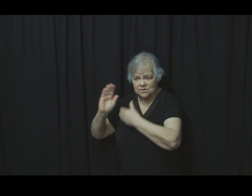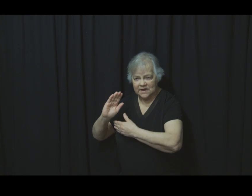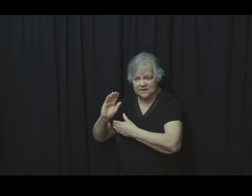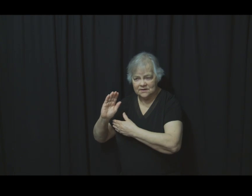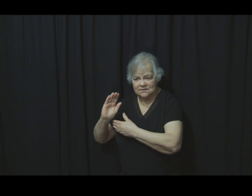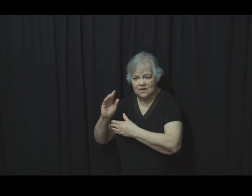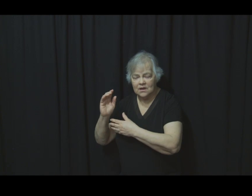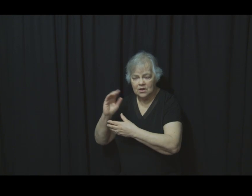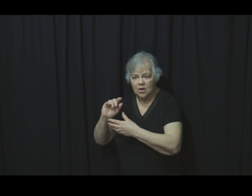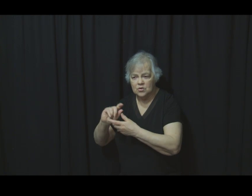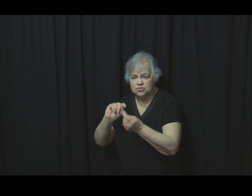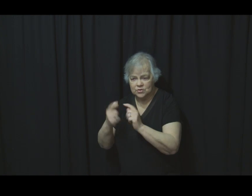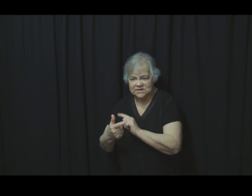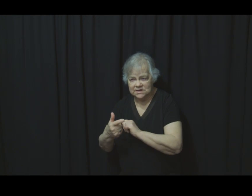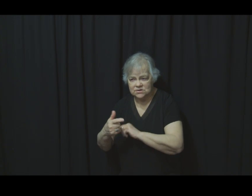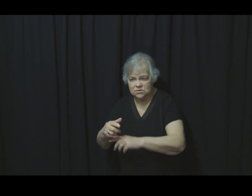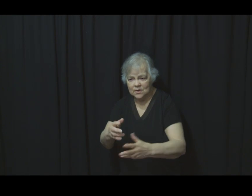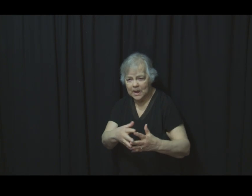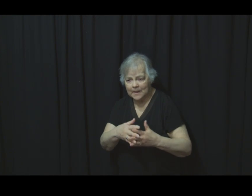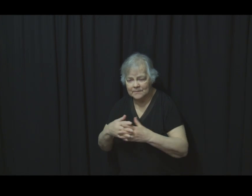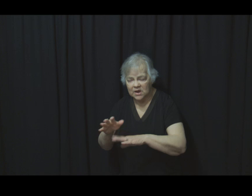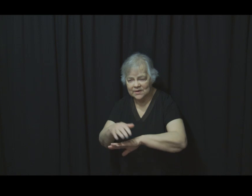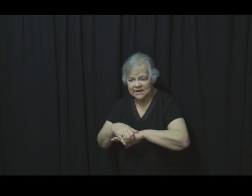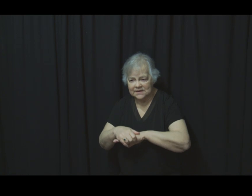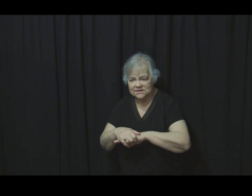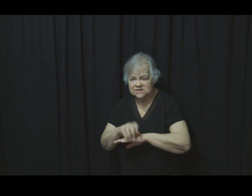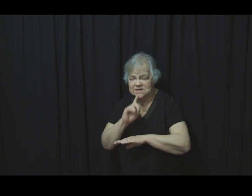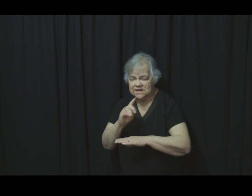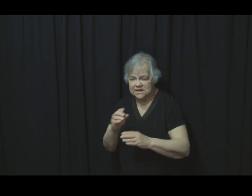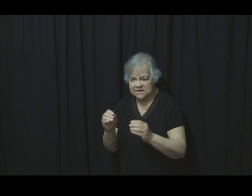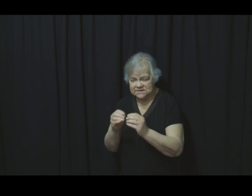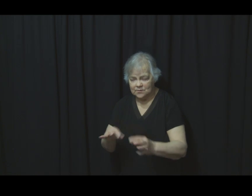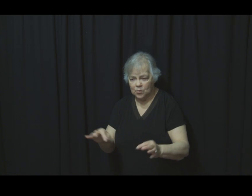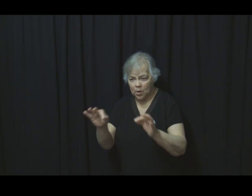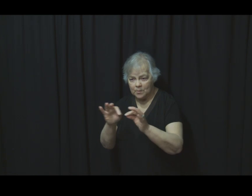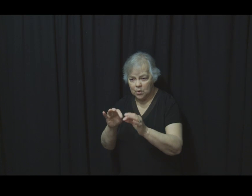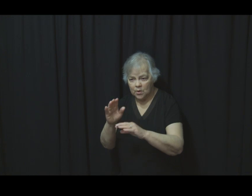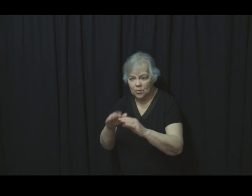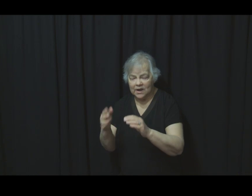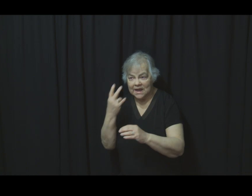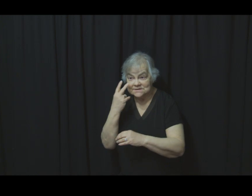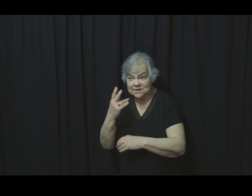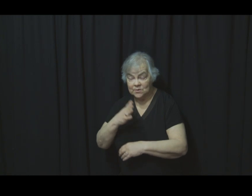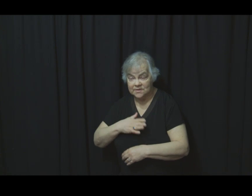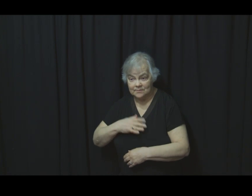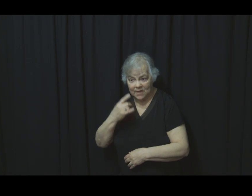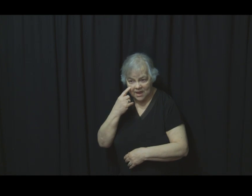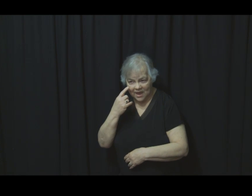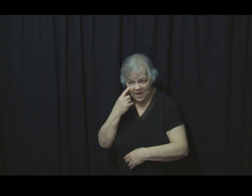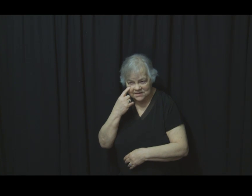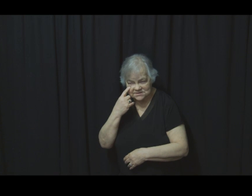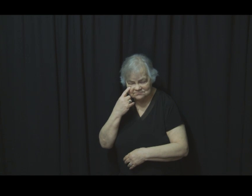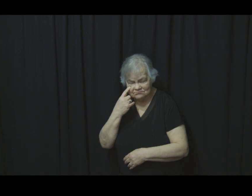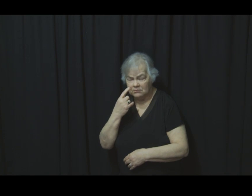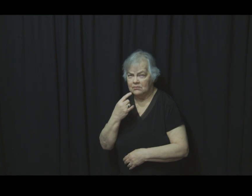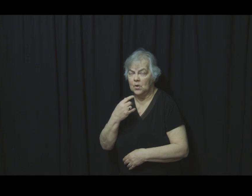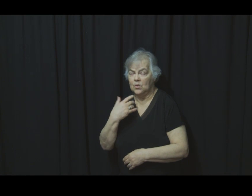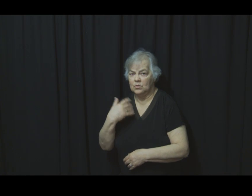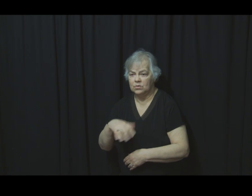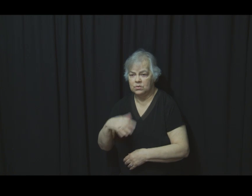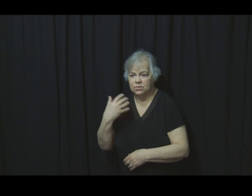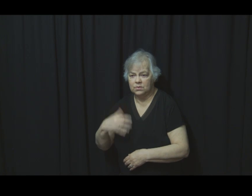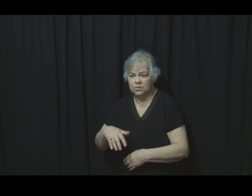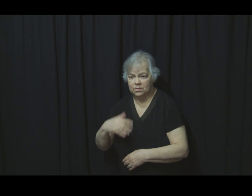American English, is somehow more important than what I can see with my own eyes is an extraordinary claim.